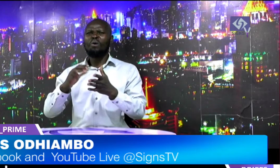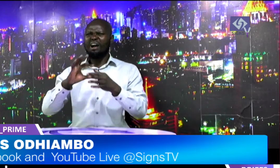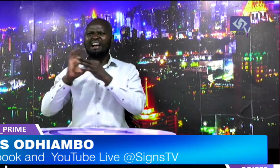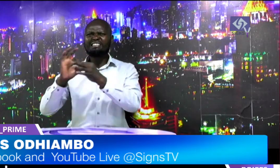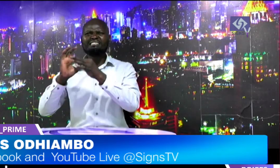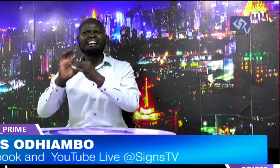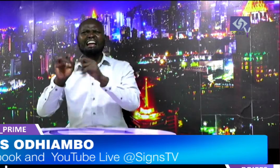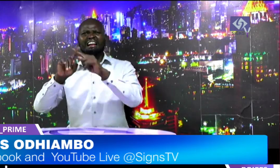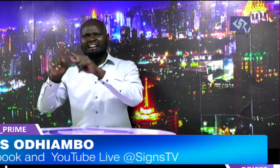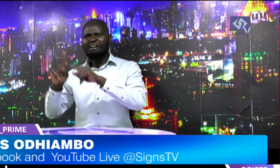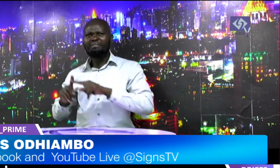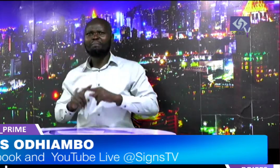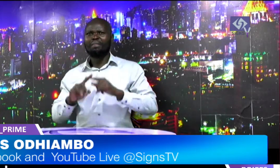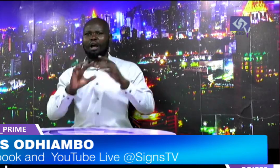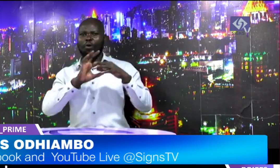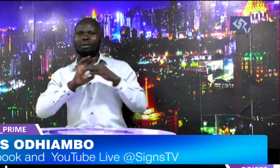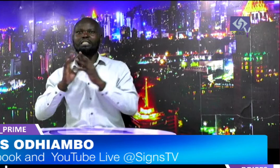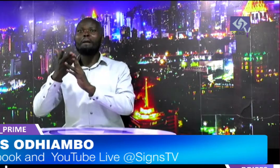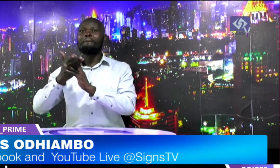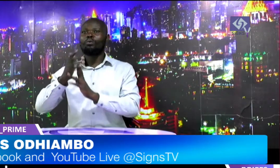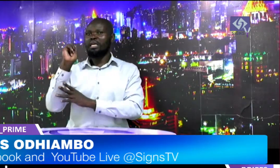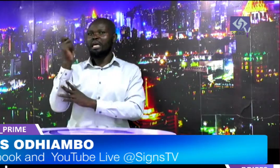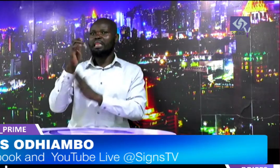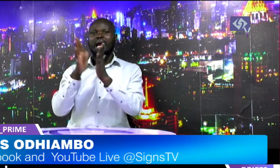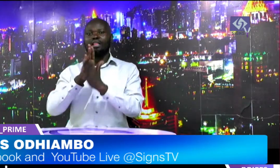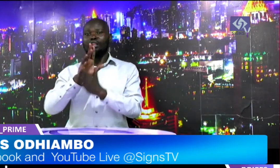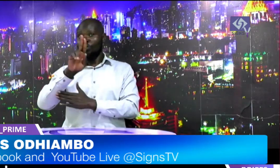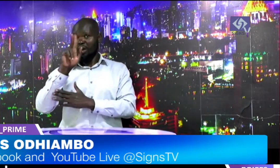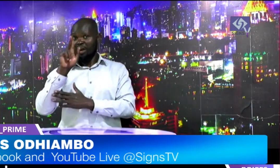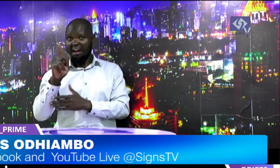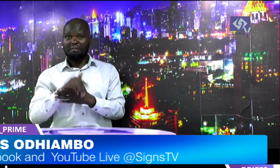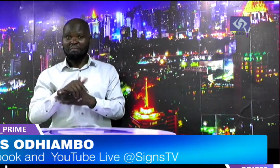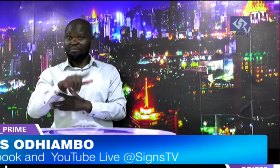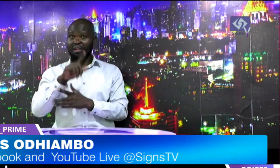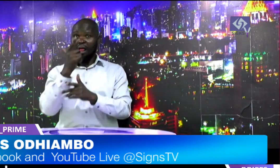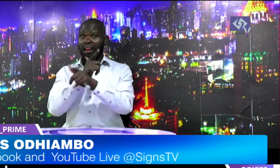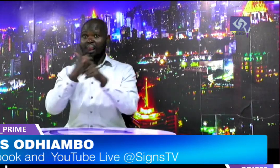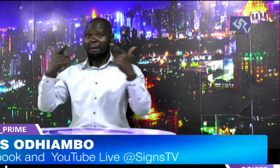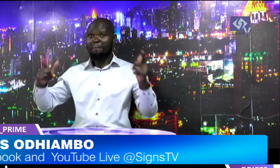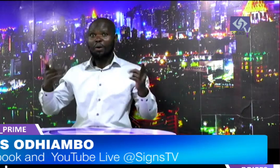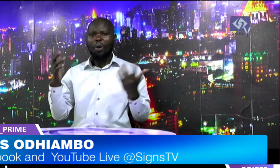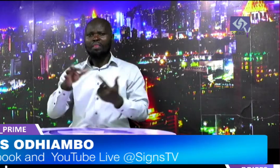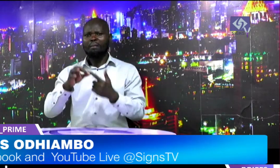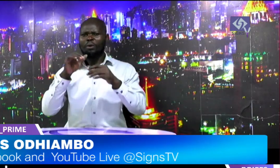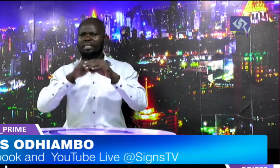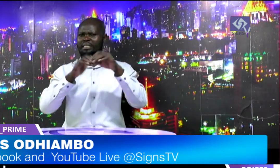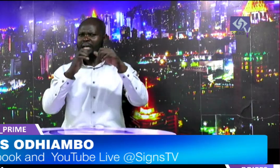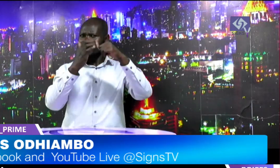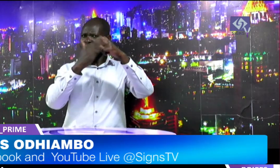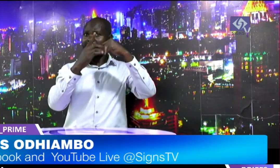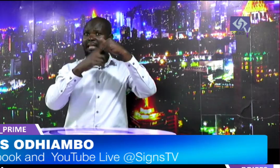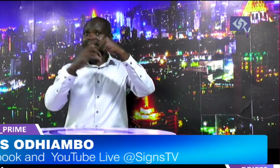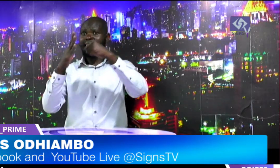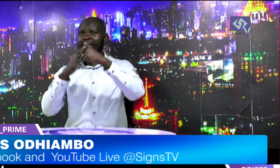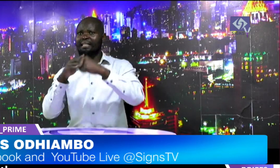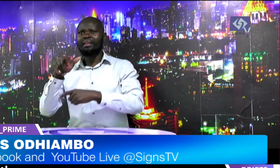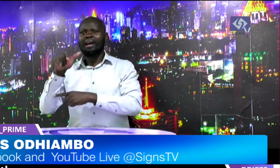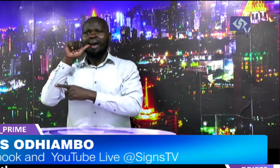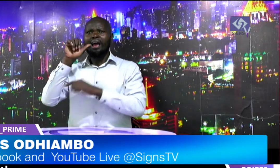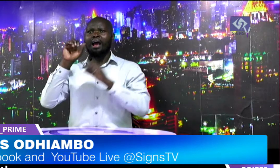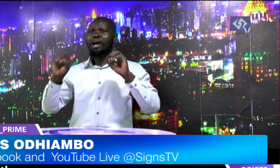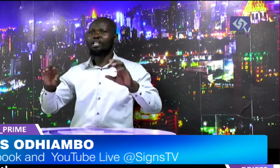a symbol of cultural exchange and cooperation between Kenya and the United Kingdom. The library,